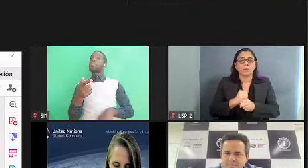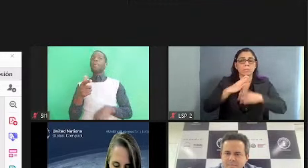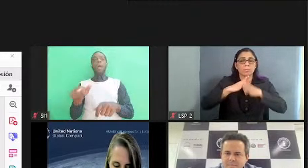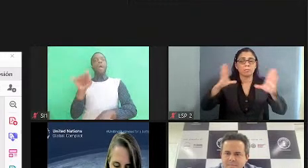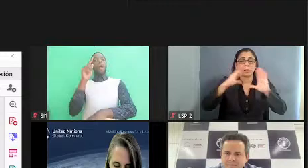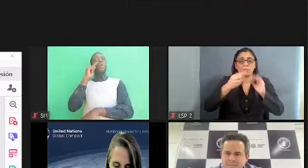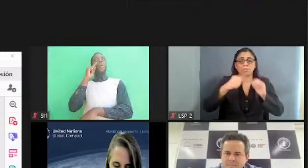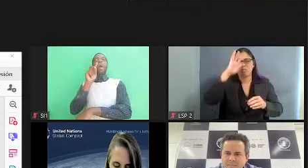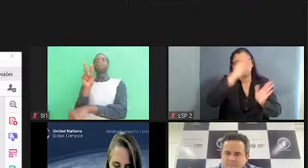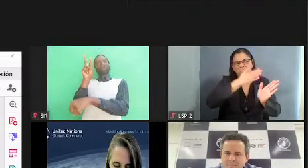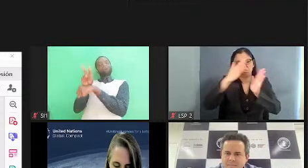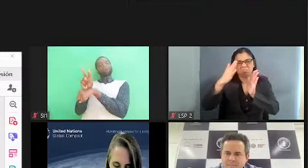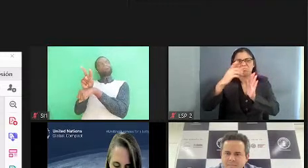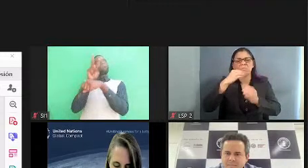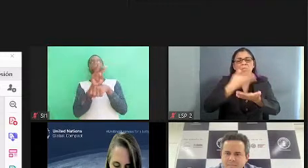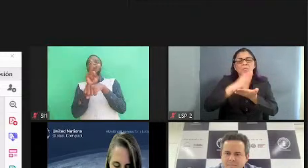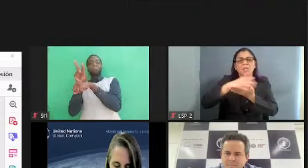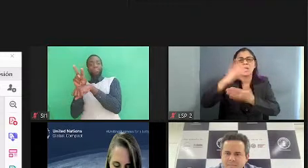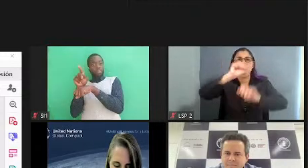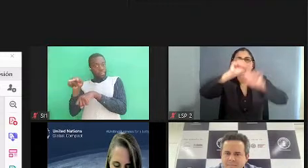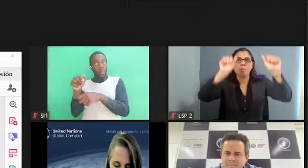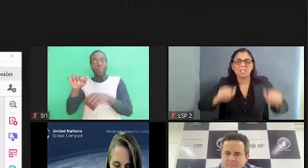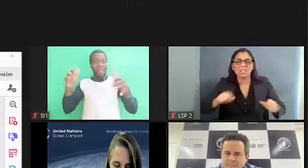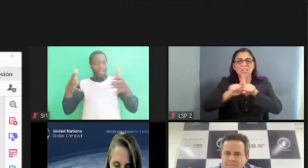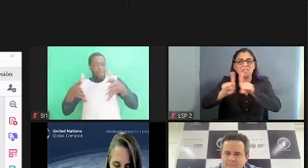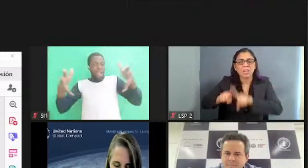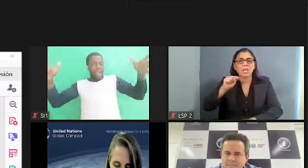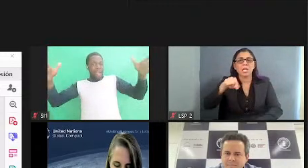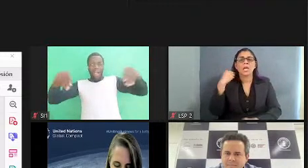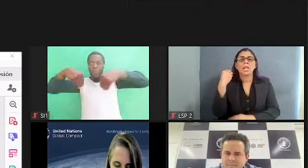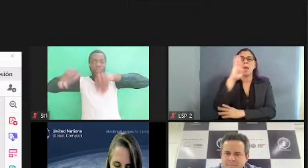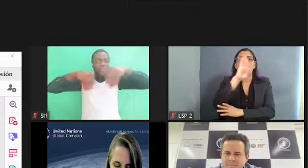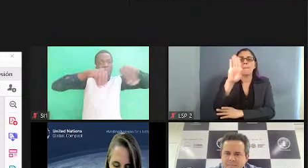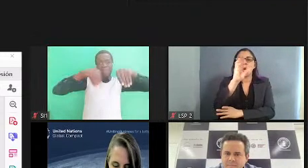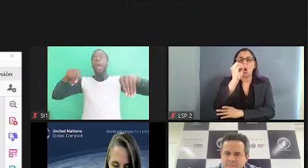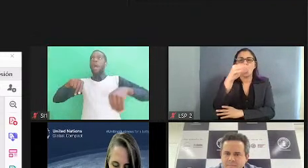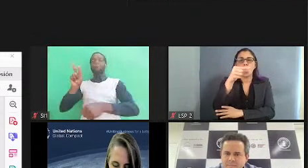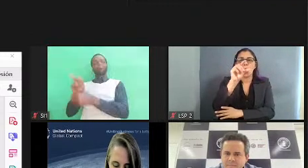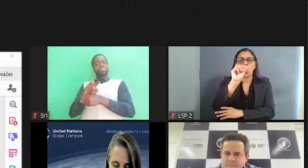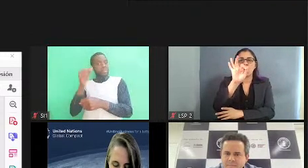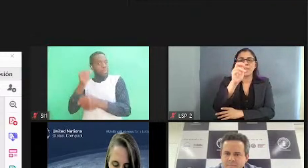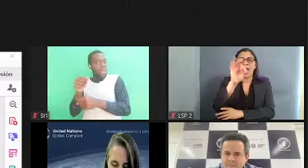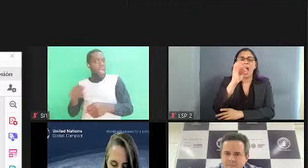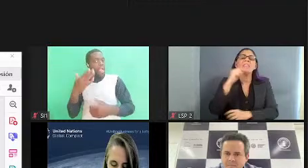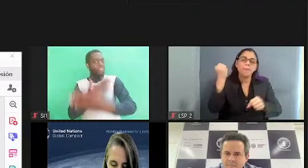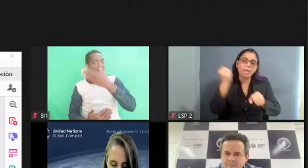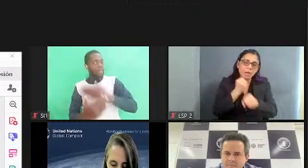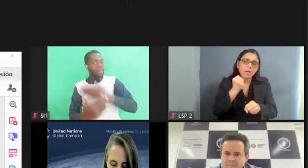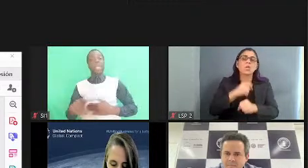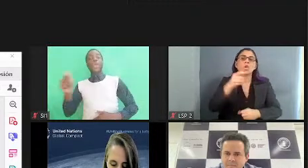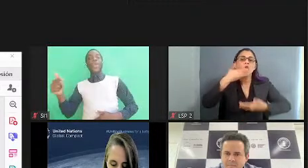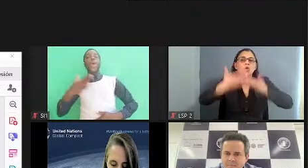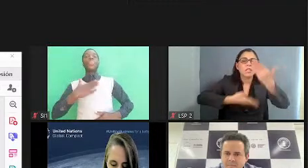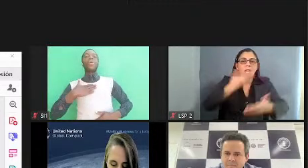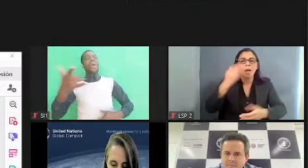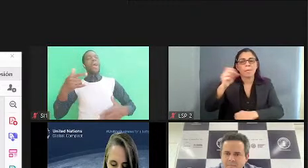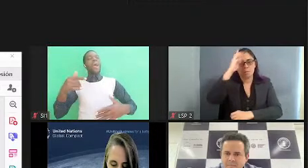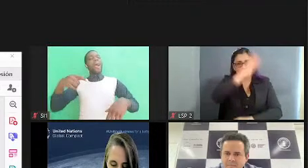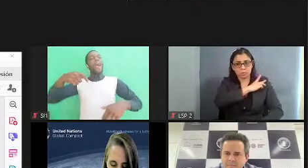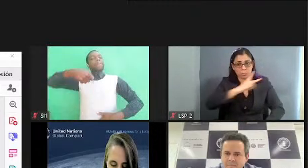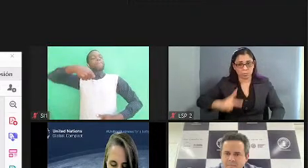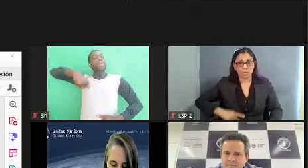largest malls in bogota we also have an advisor working with us at the